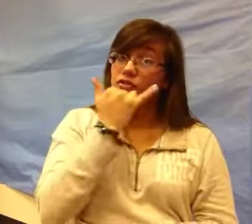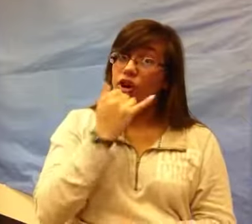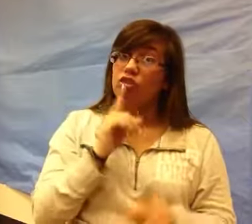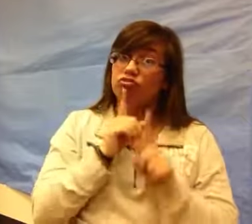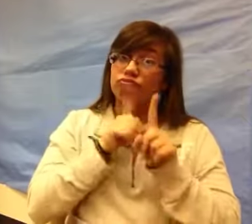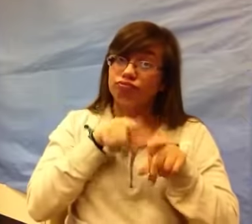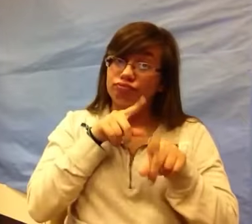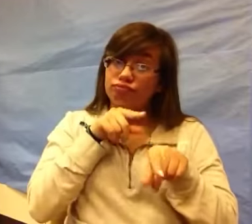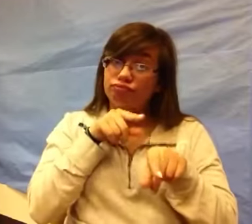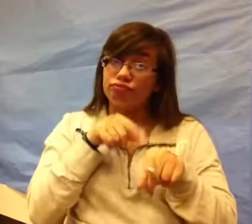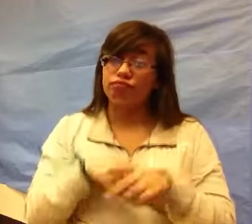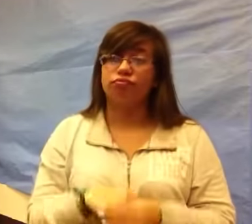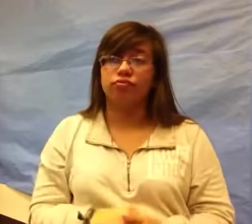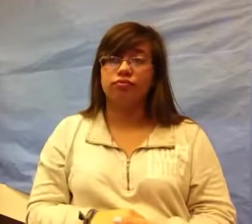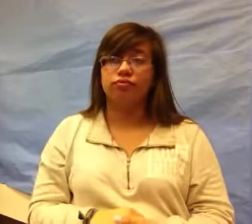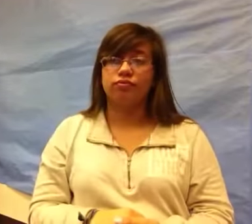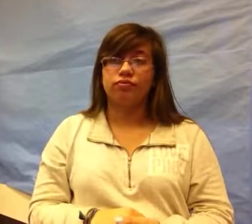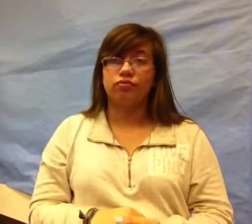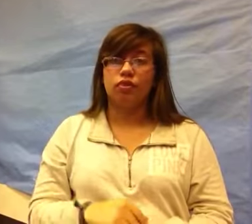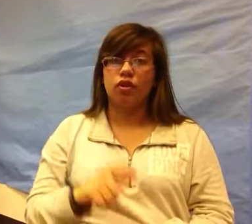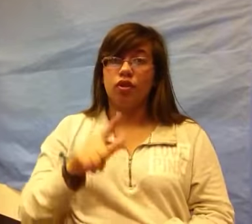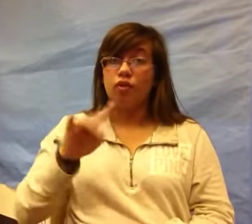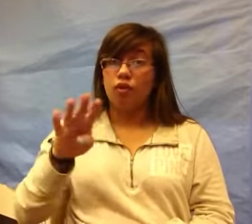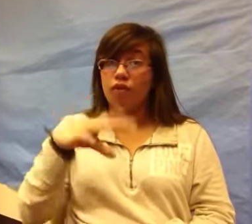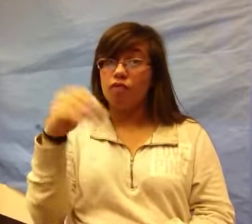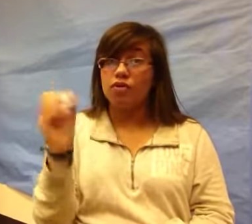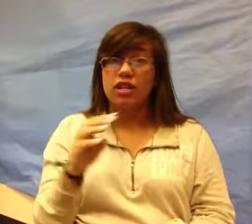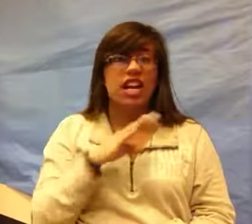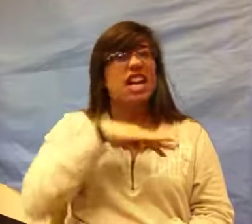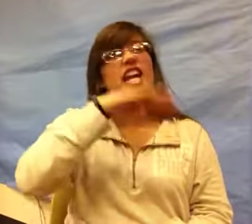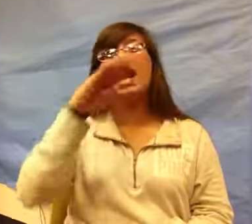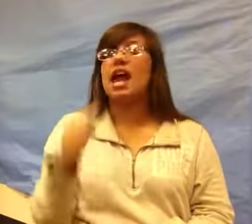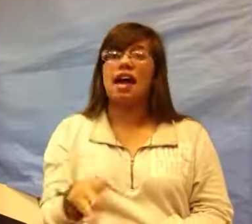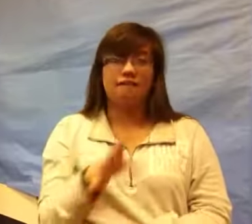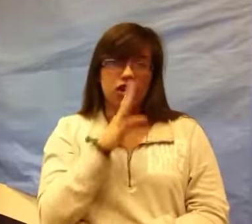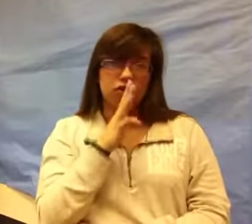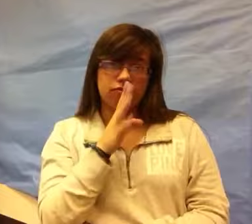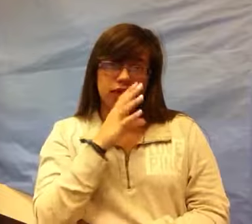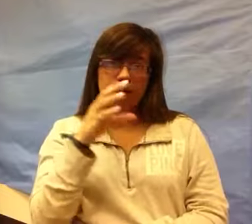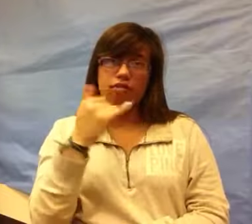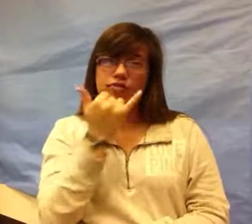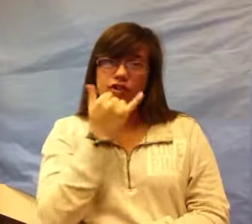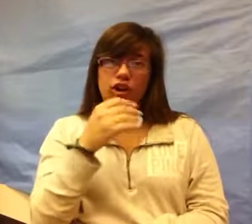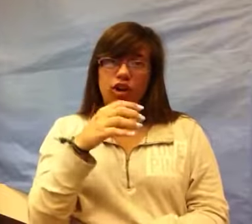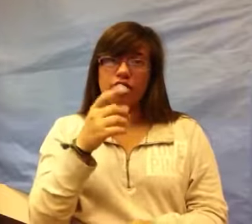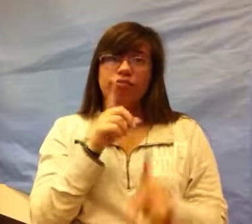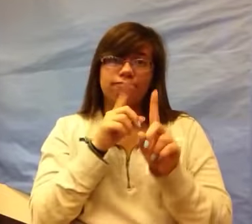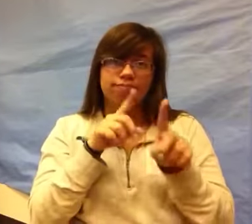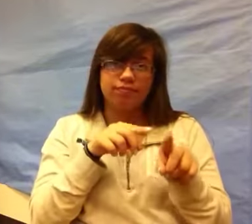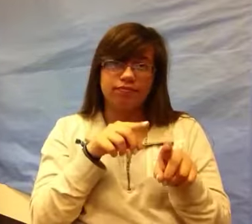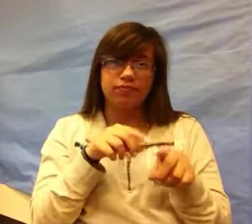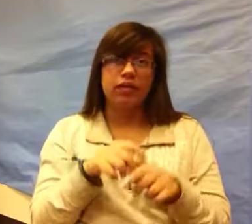trials each. 24% never said the wrong answer. Everyone else said the wrong answer at least once.